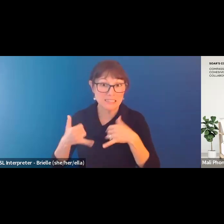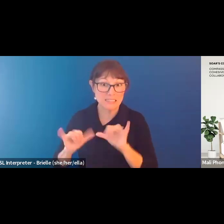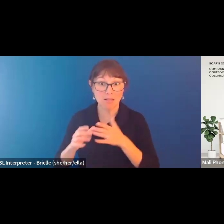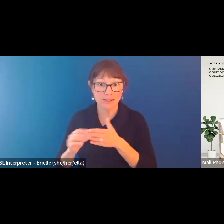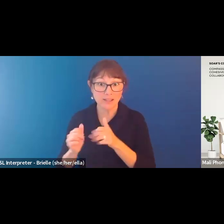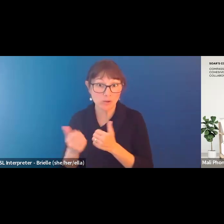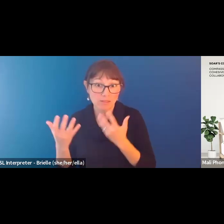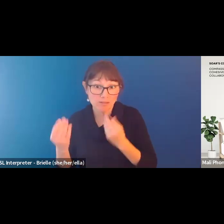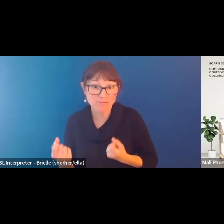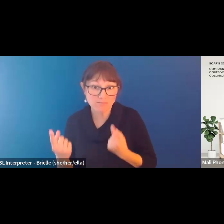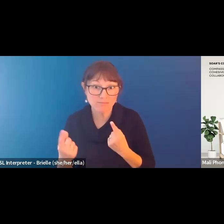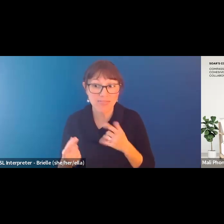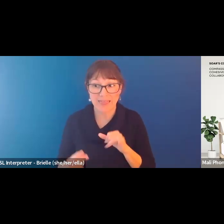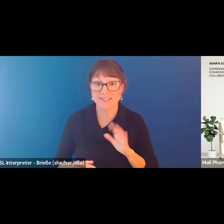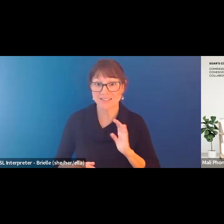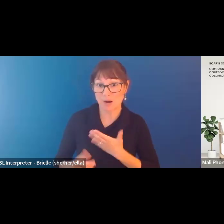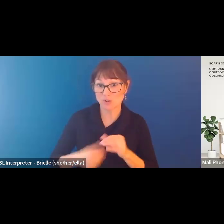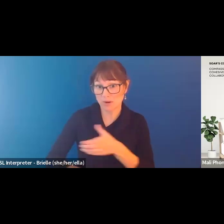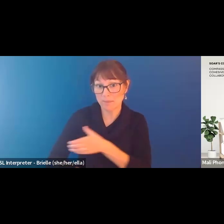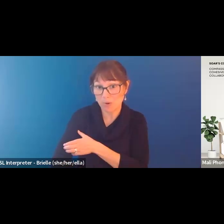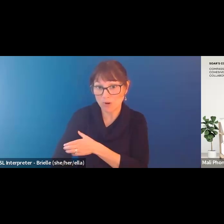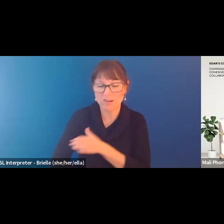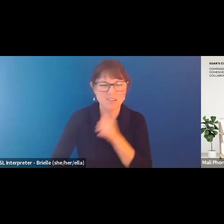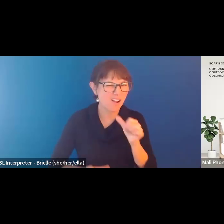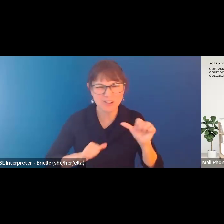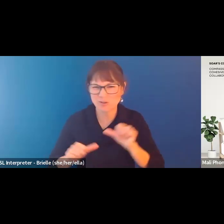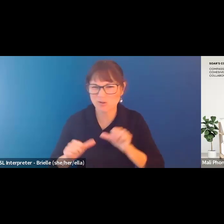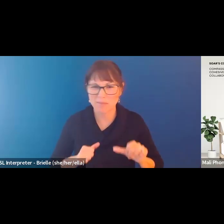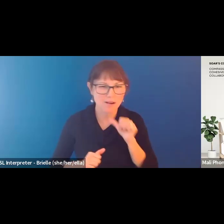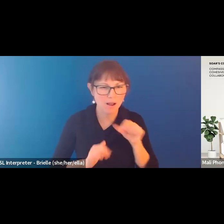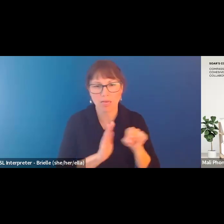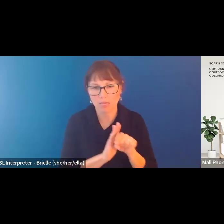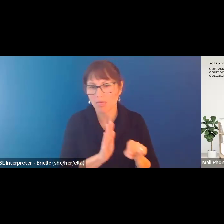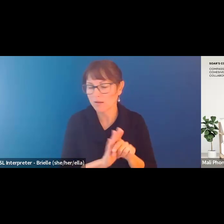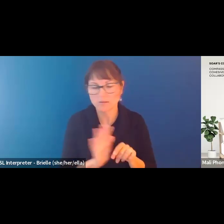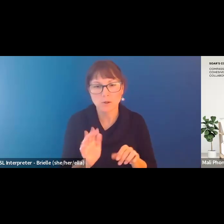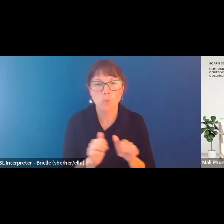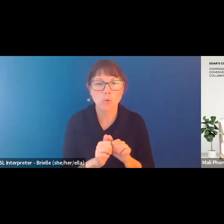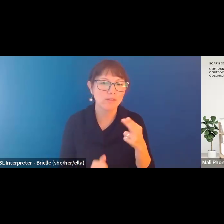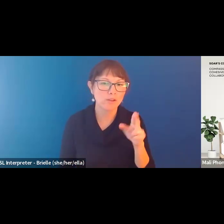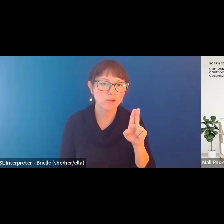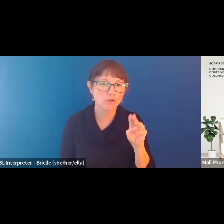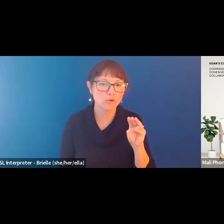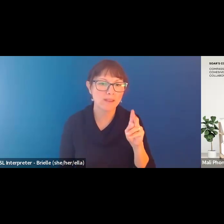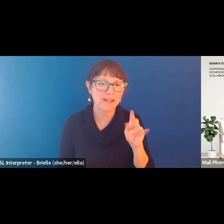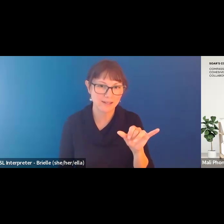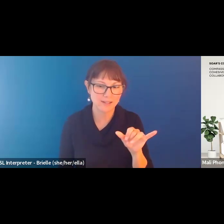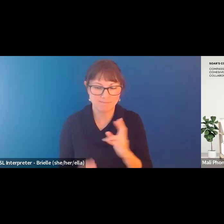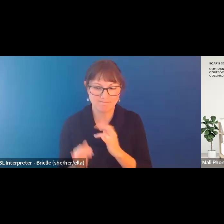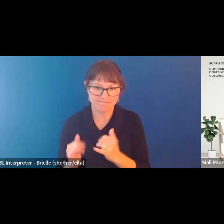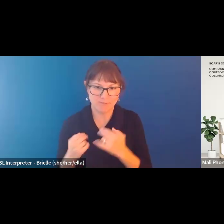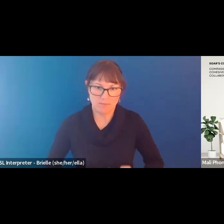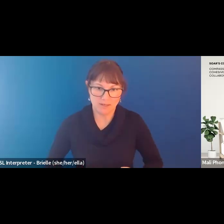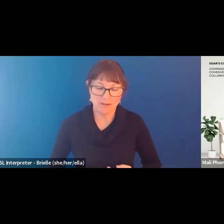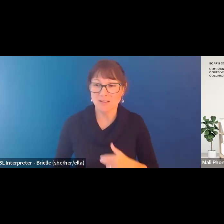That's the power of our stories, not in the drama of it, but in the humanity. Don't be afraid to